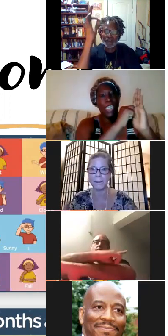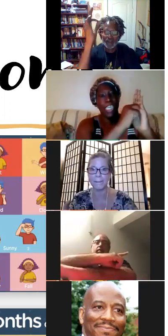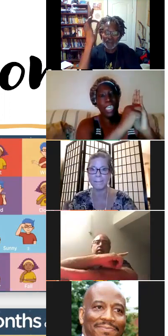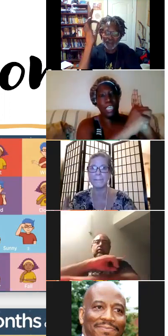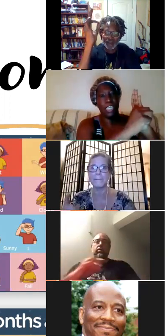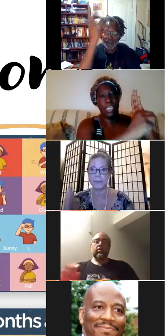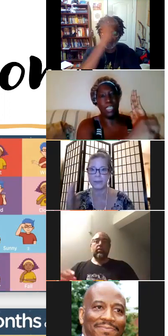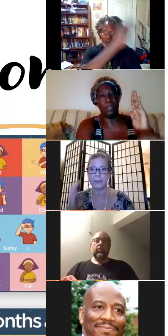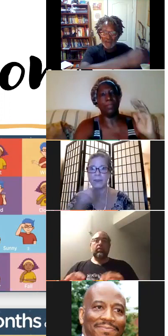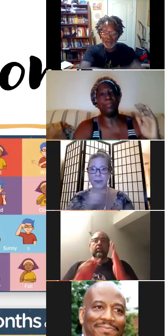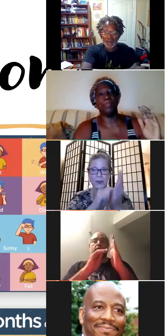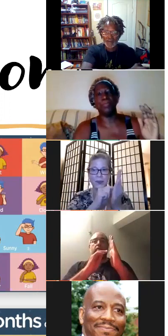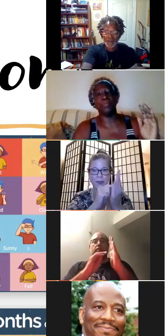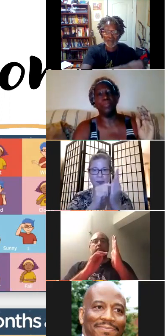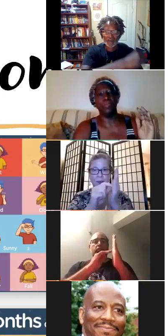Week.